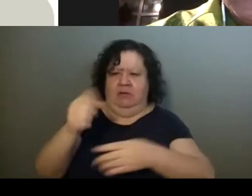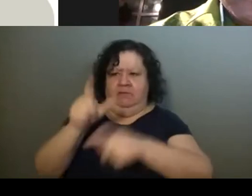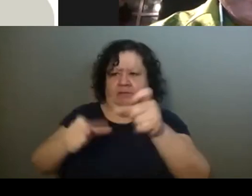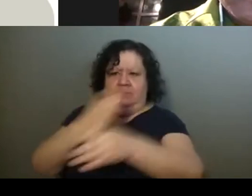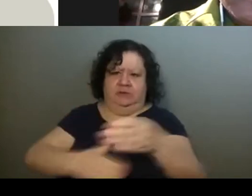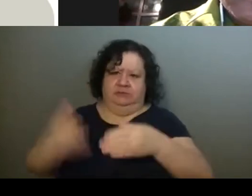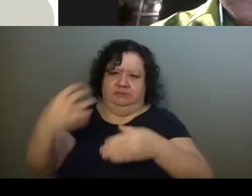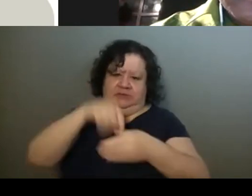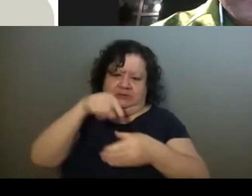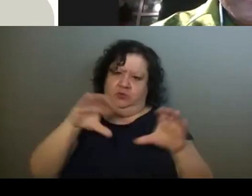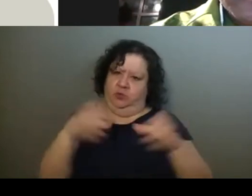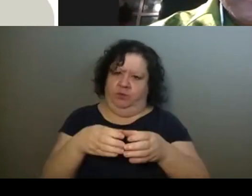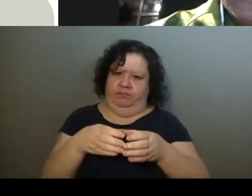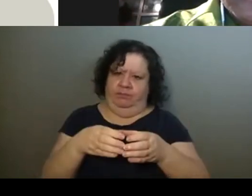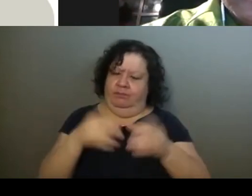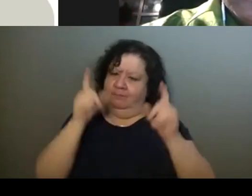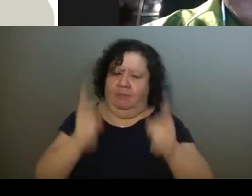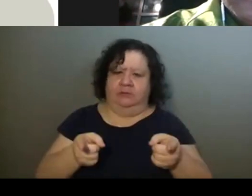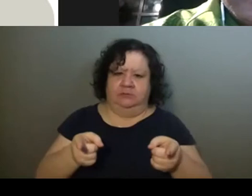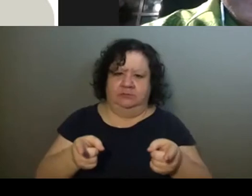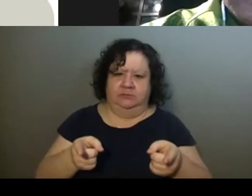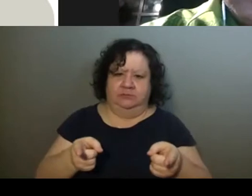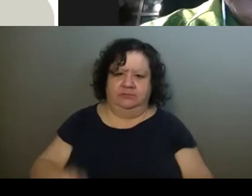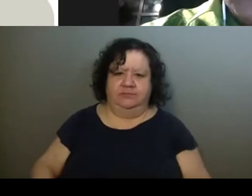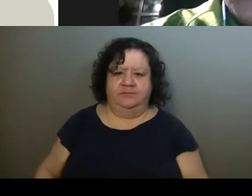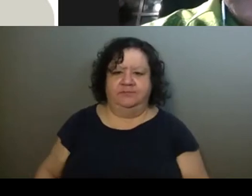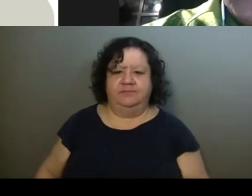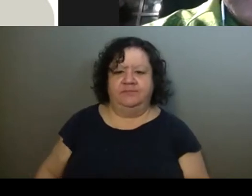May I go quickly for a few?